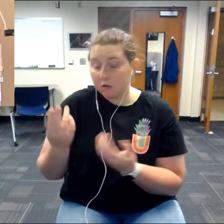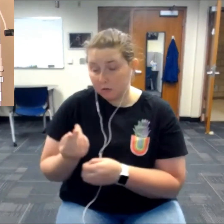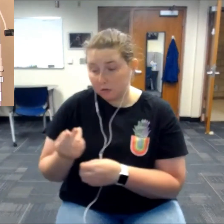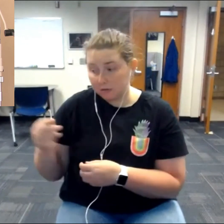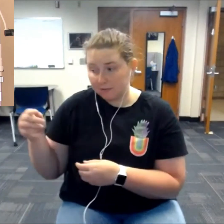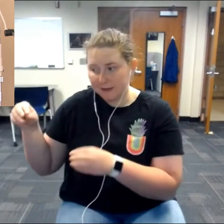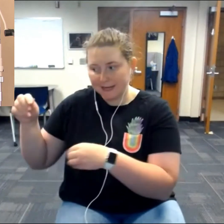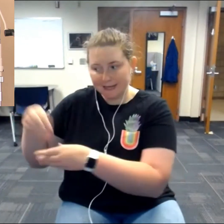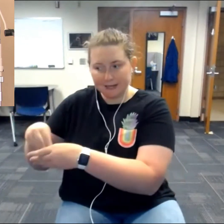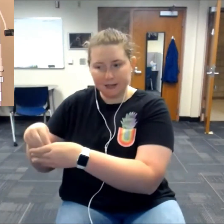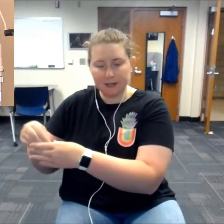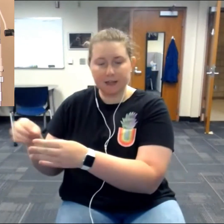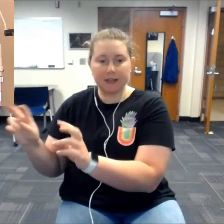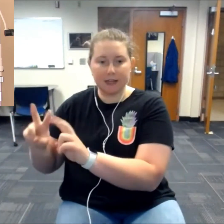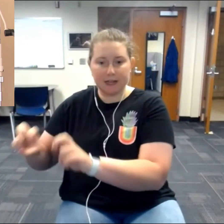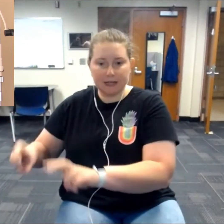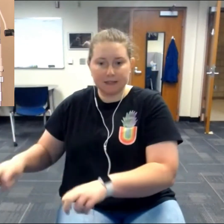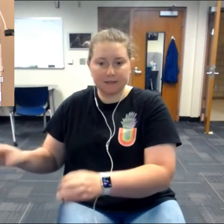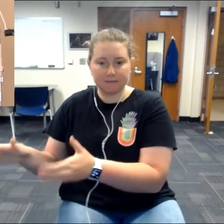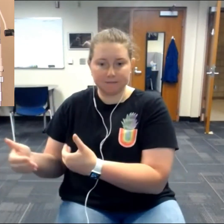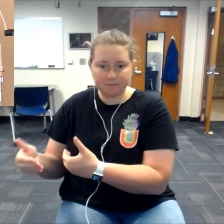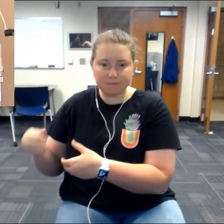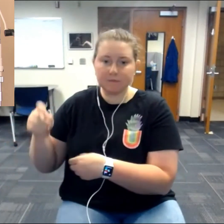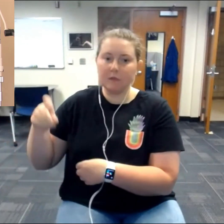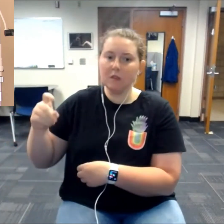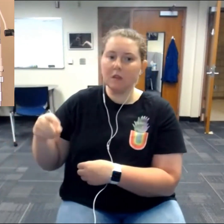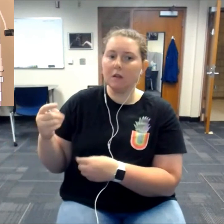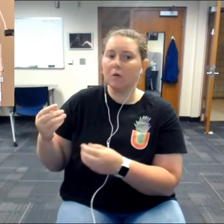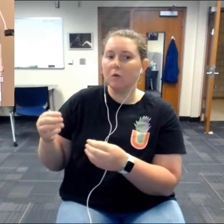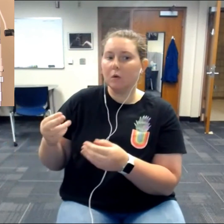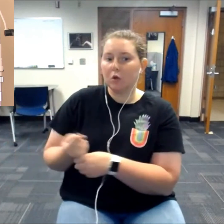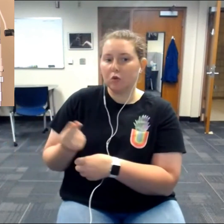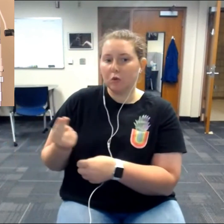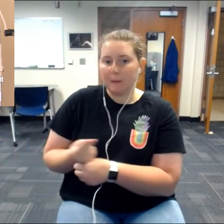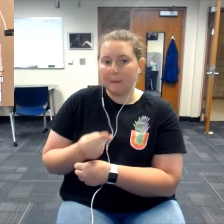of the tears, the volume of the tears. That will affect the quality